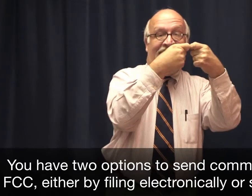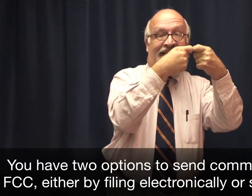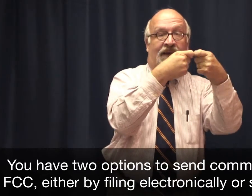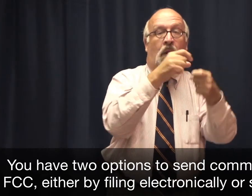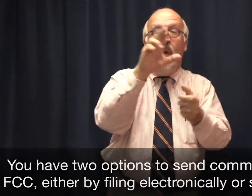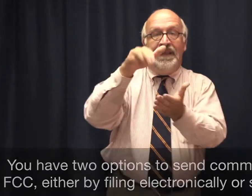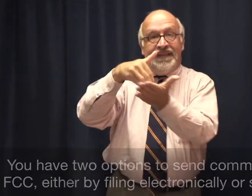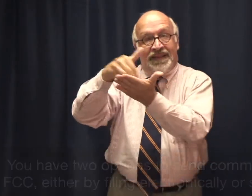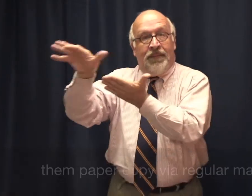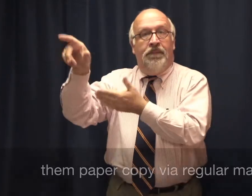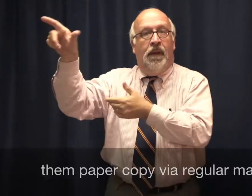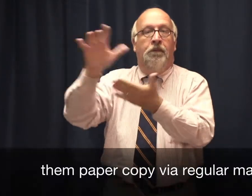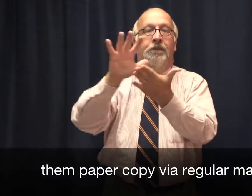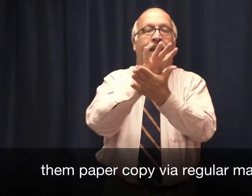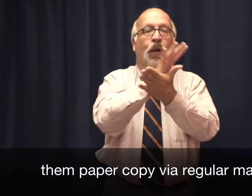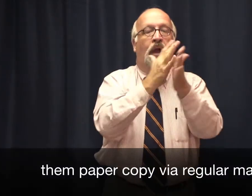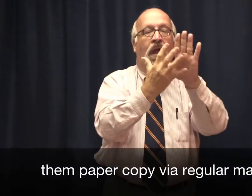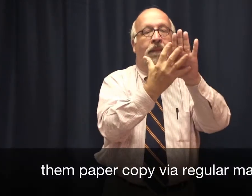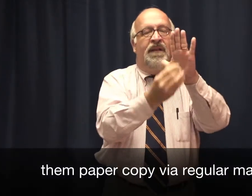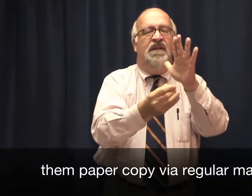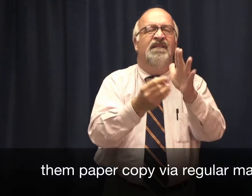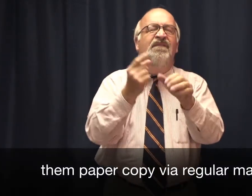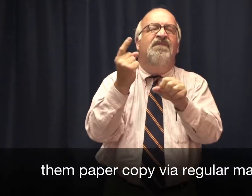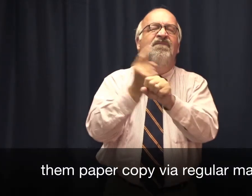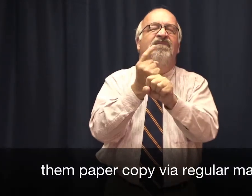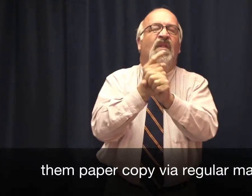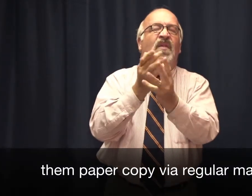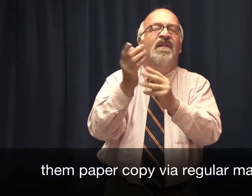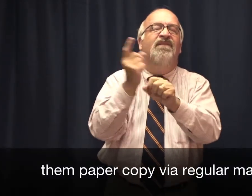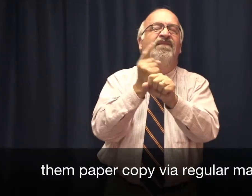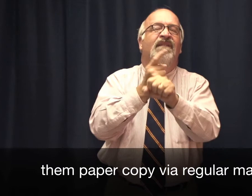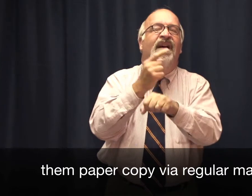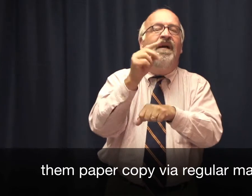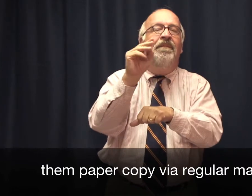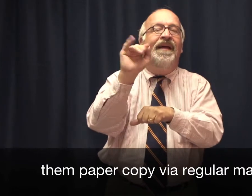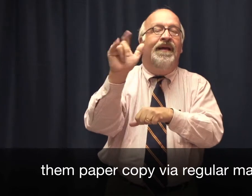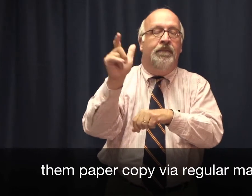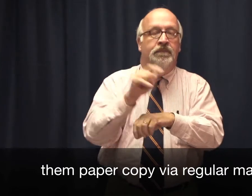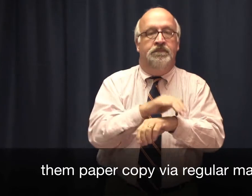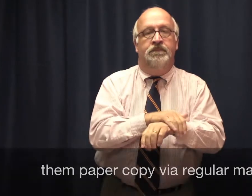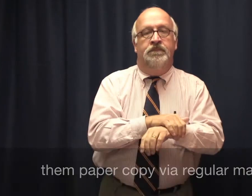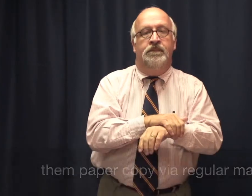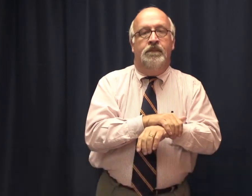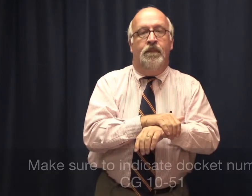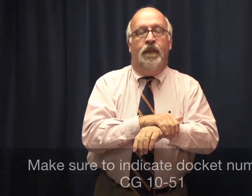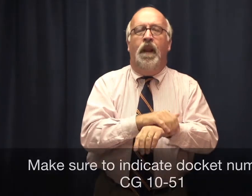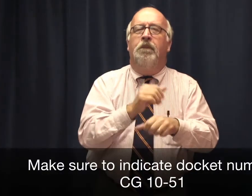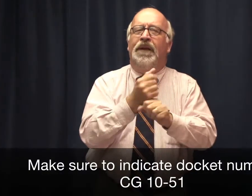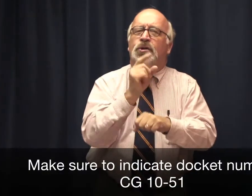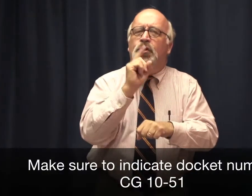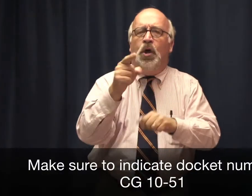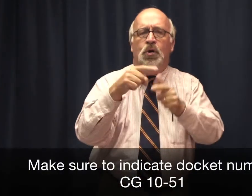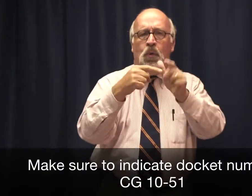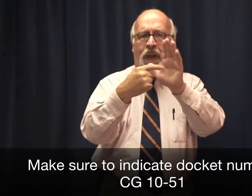or sending them paper copy via regular mail. Make sure